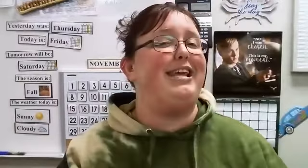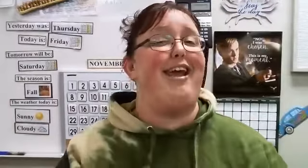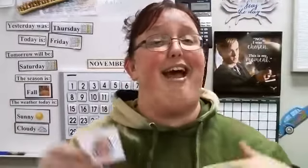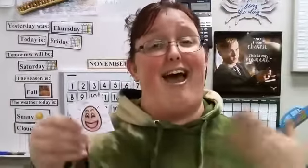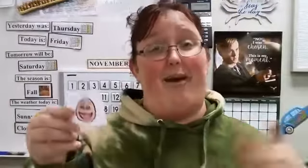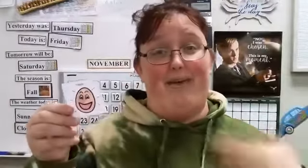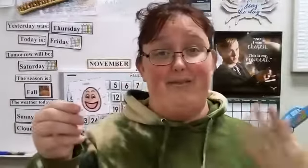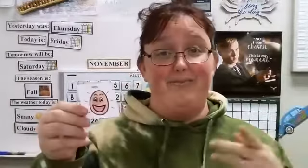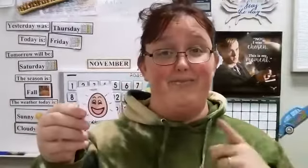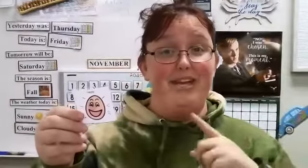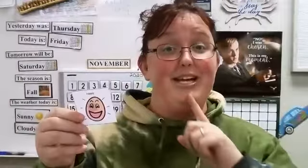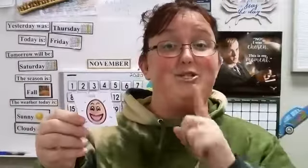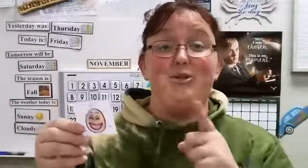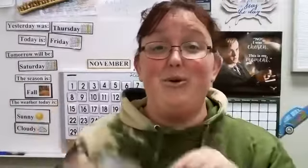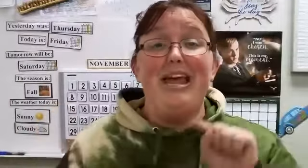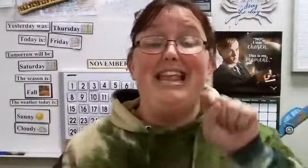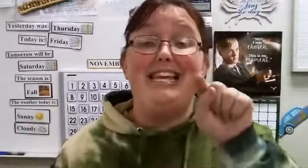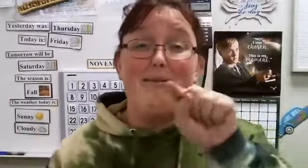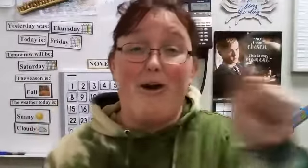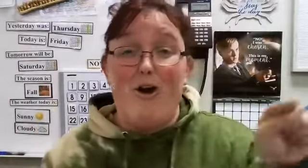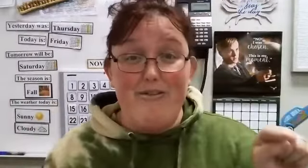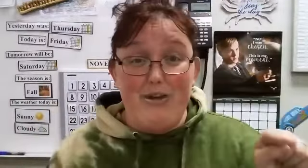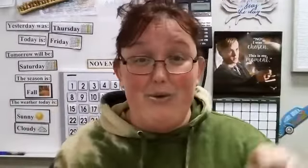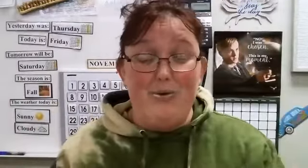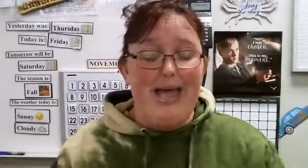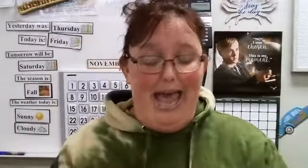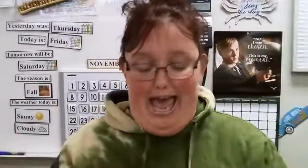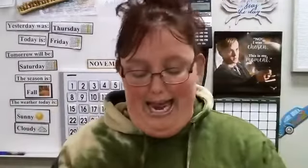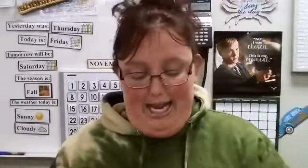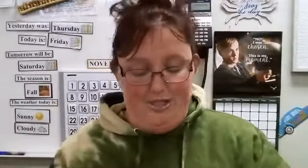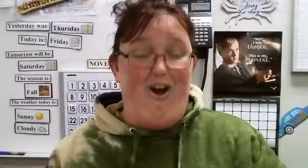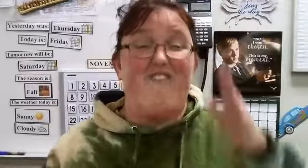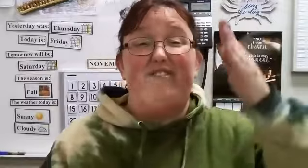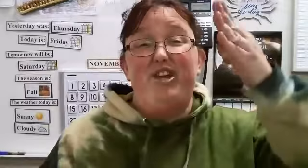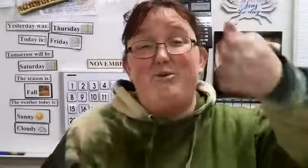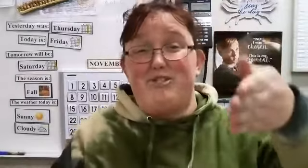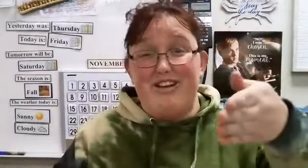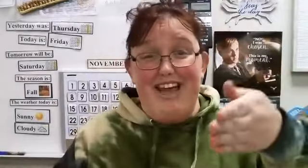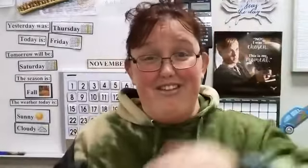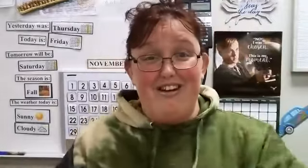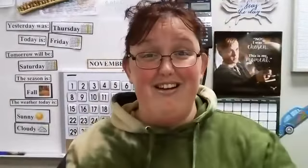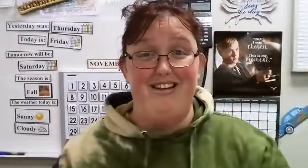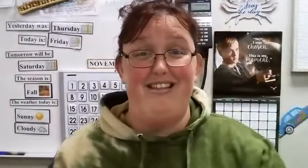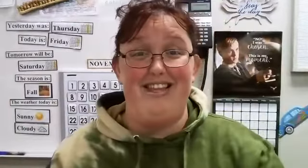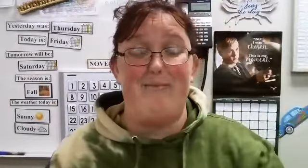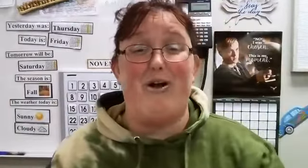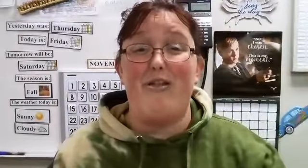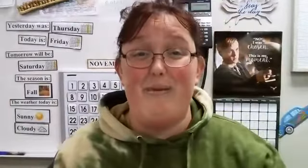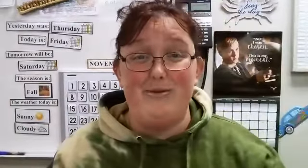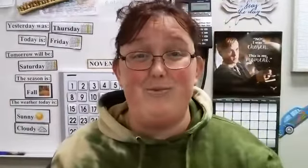really happy. It's true. Thinking about all of you and our future together, thinking about all the memories